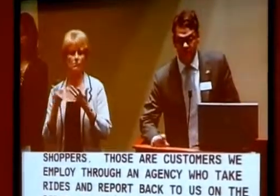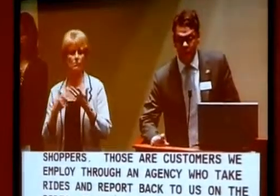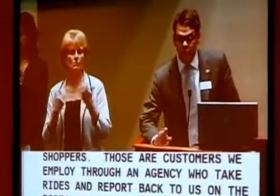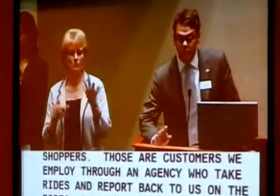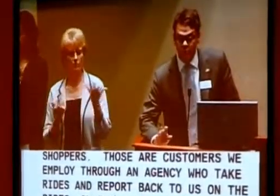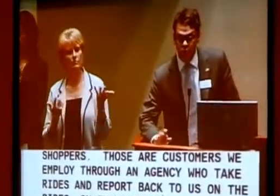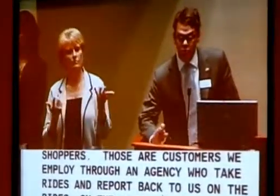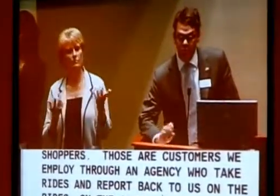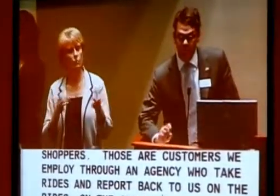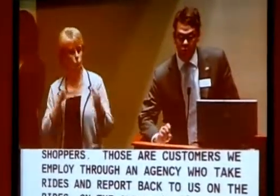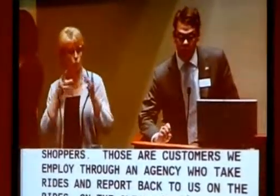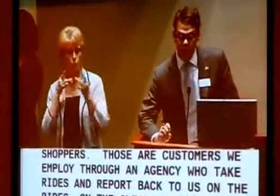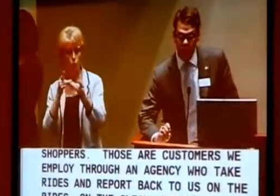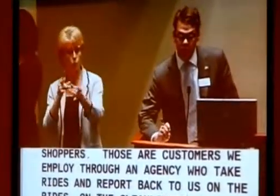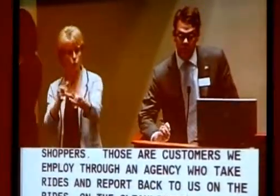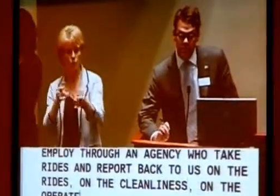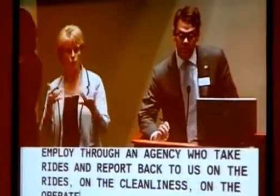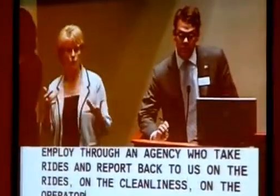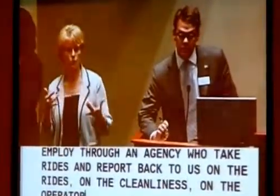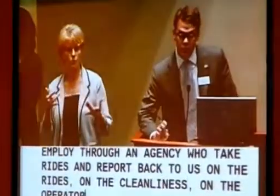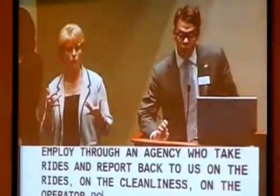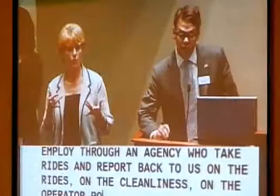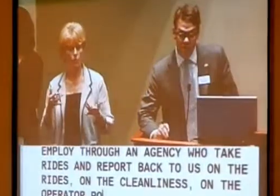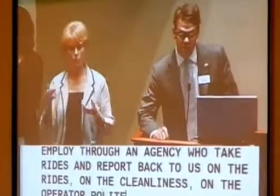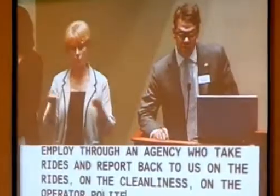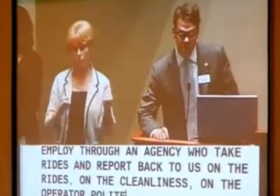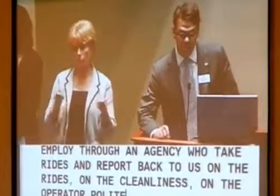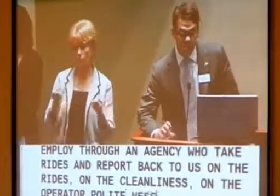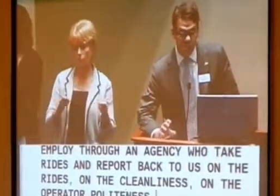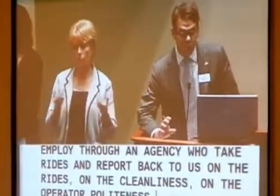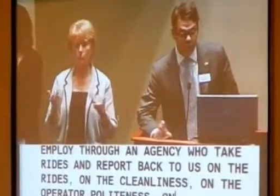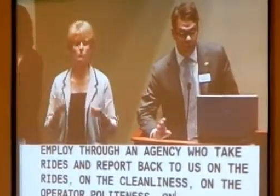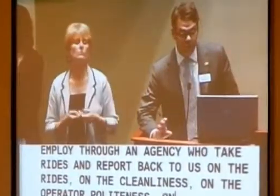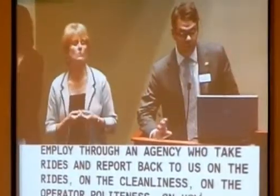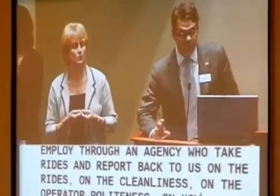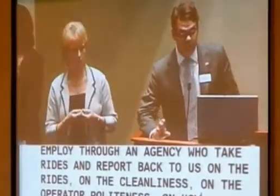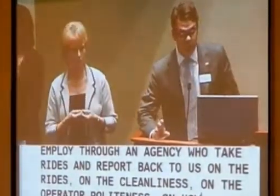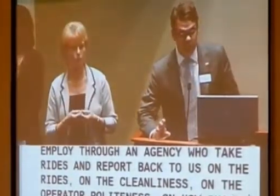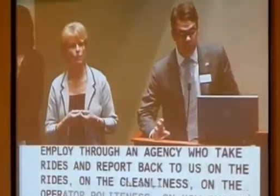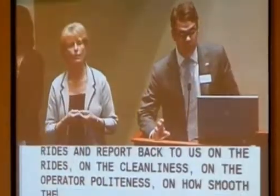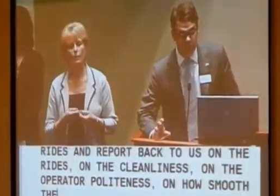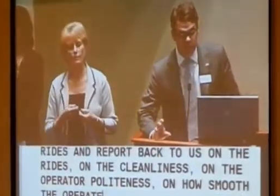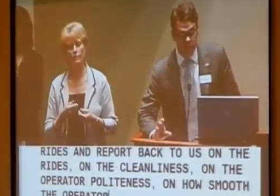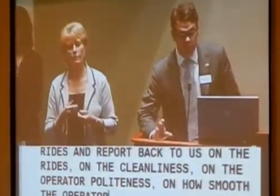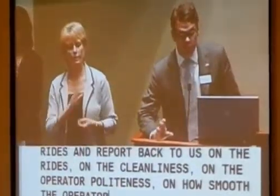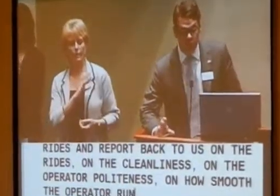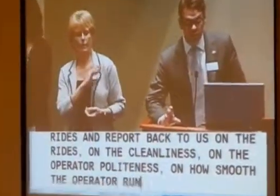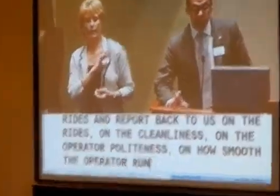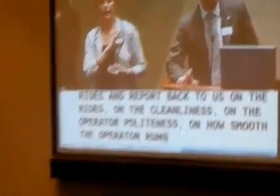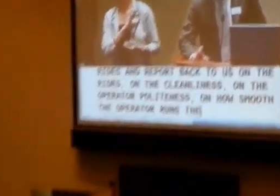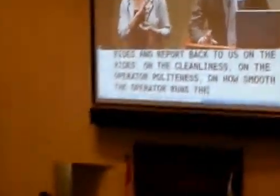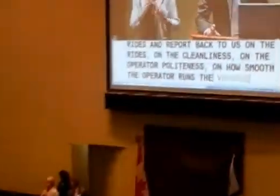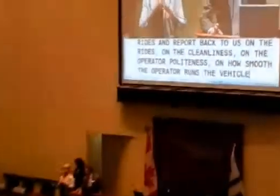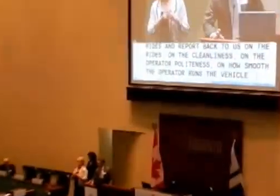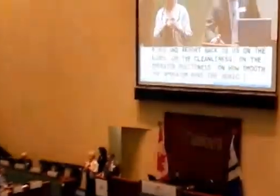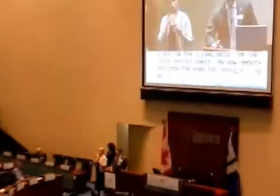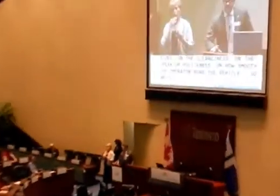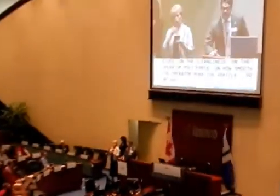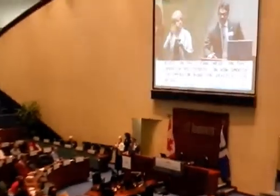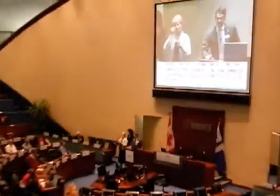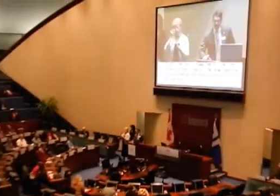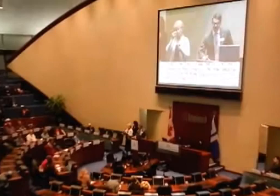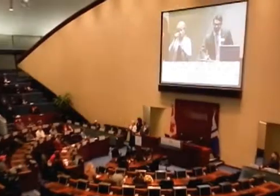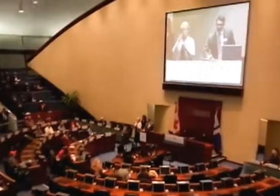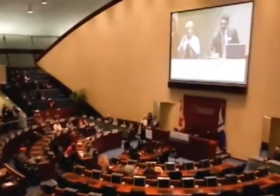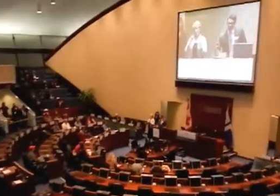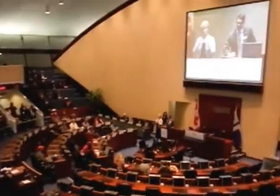of things, on how smoothly the operator is running their vehicle. So we're starting to get really, really good data on those